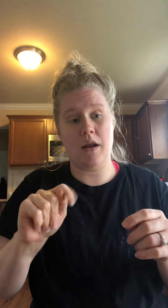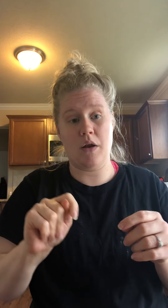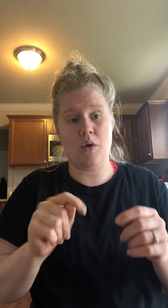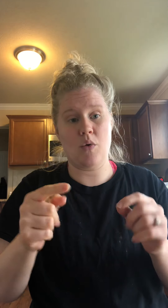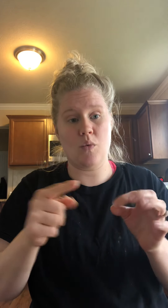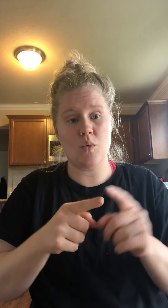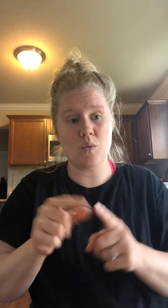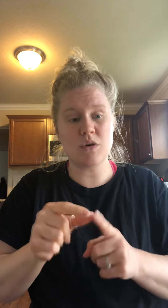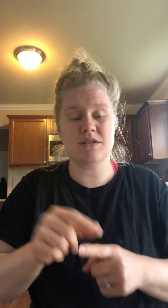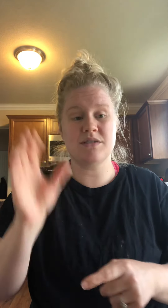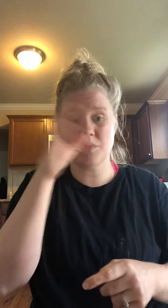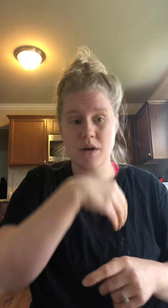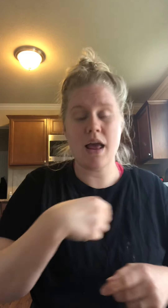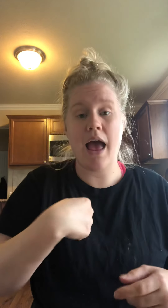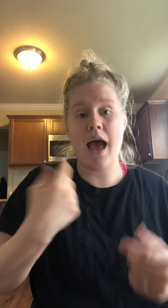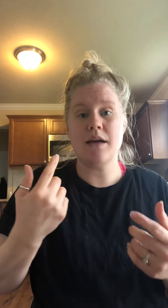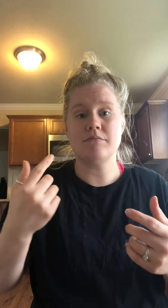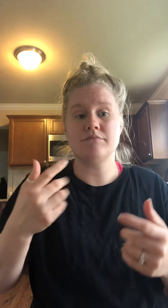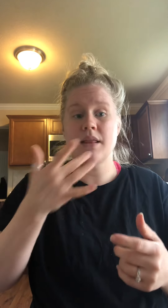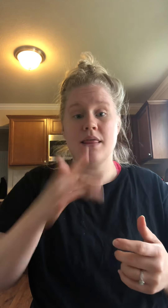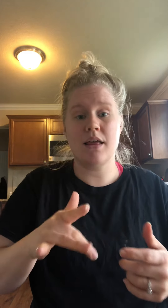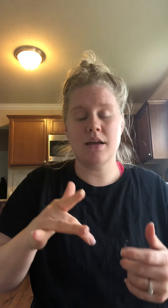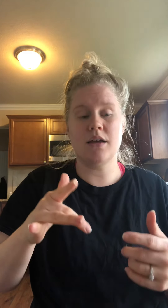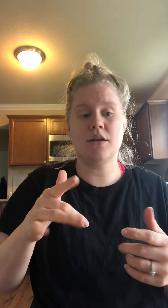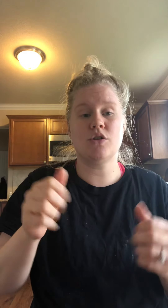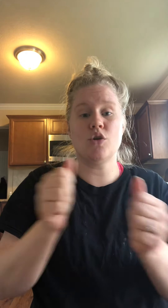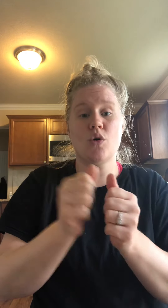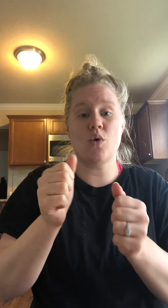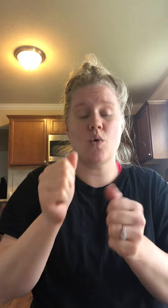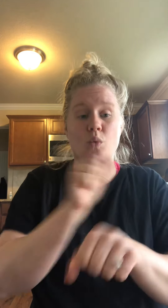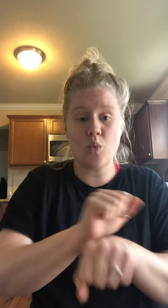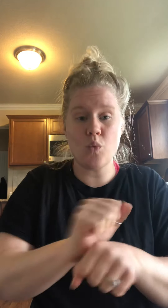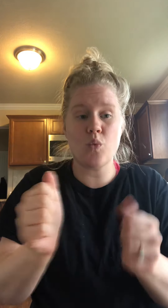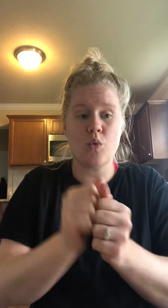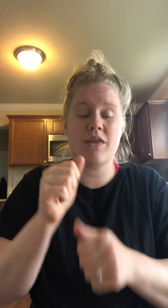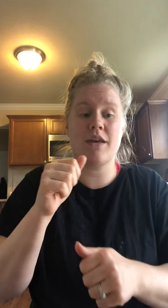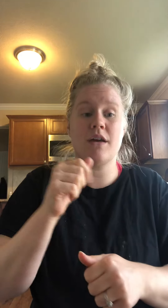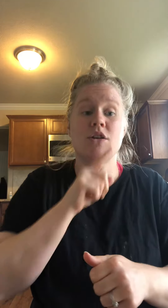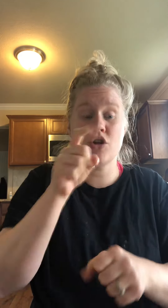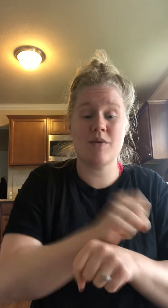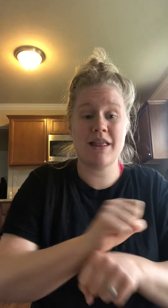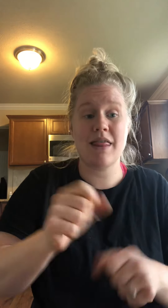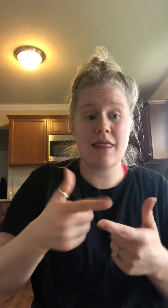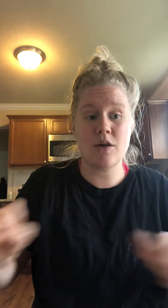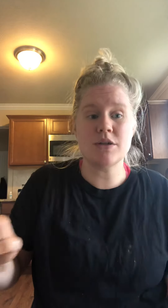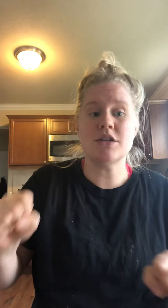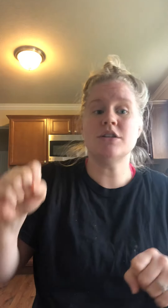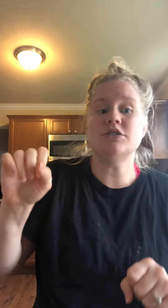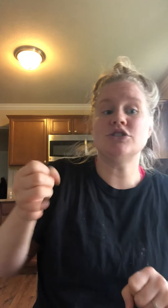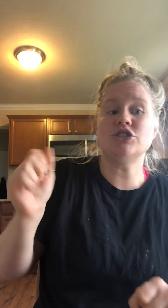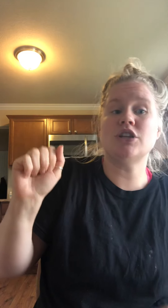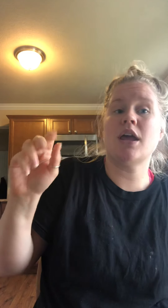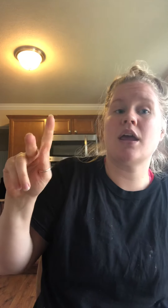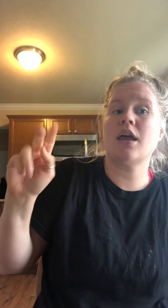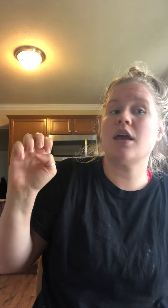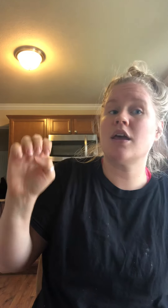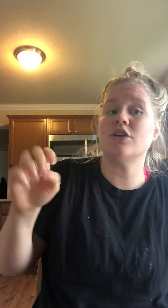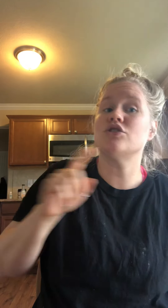an actual linguist. Hello, Jake. Hey, grammarians. Jake, is it true that you are a linguist? Yep, it's true. All right, so Jake, what